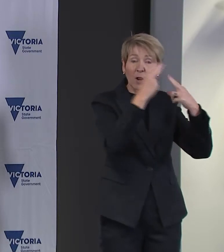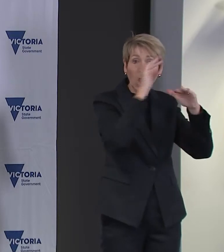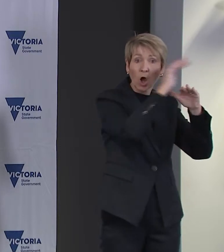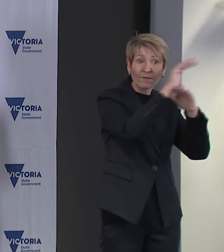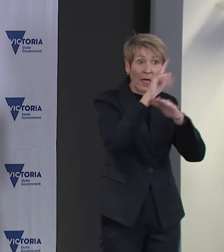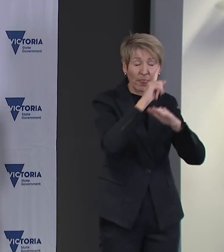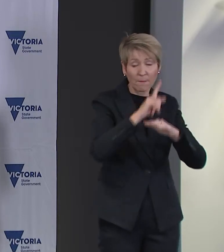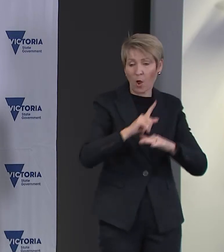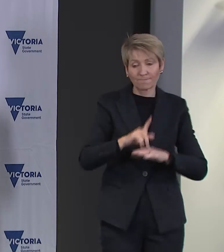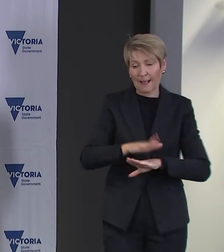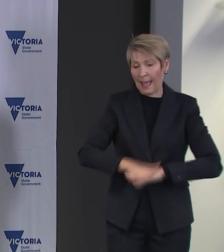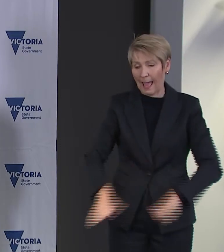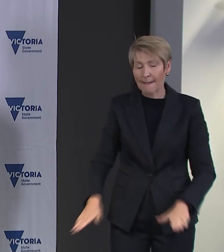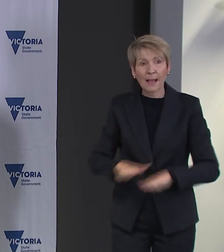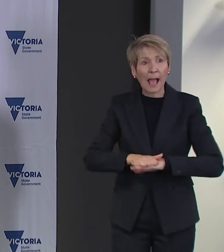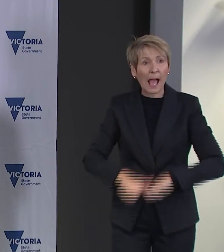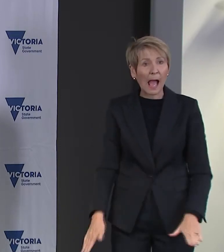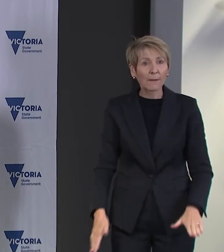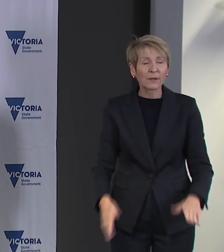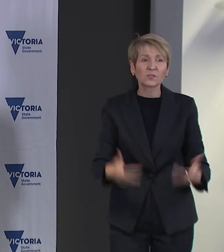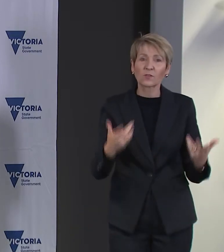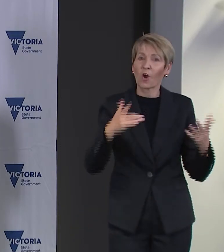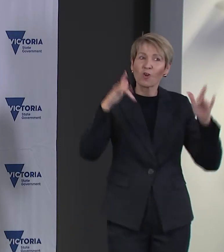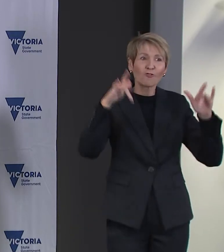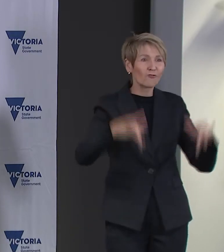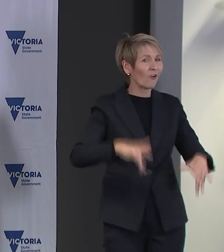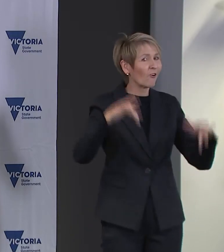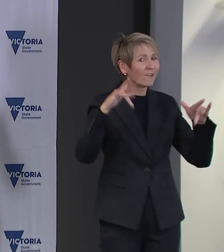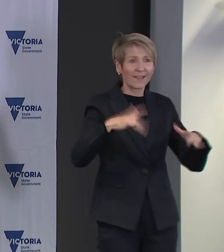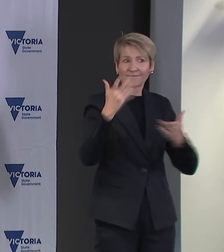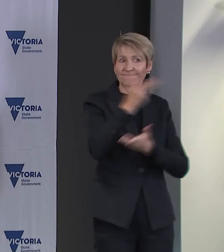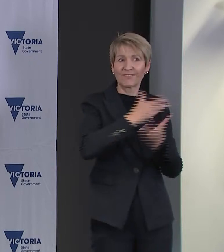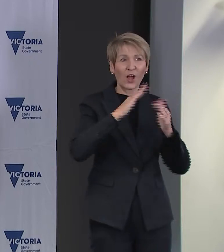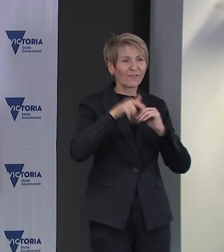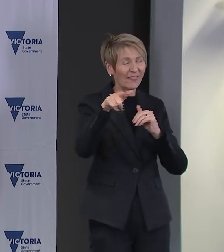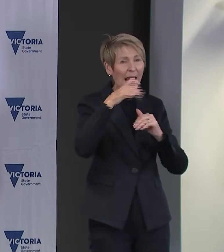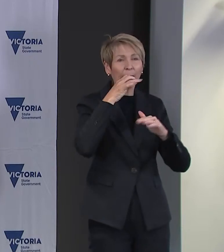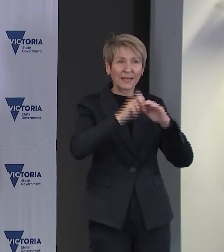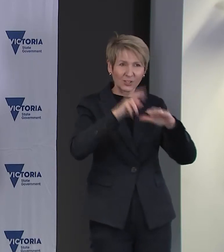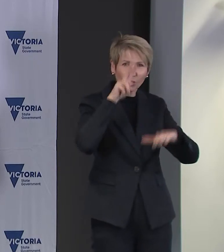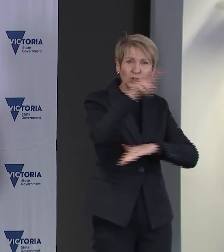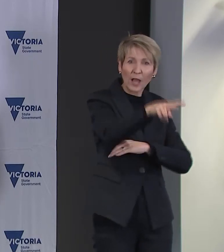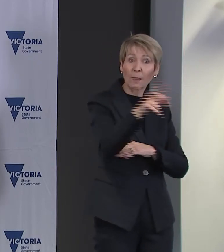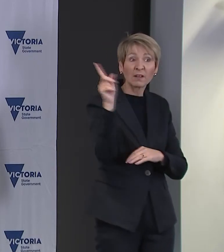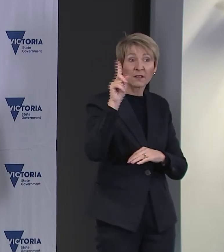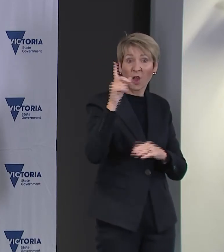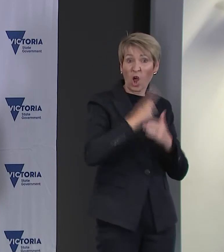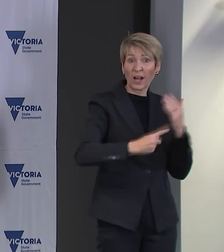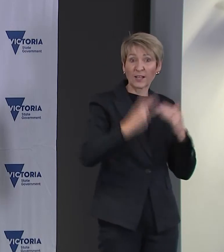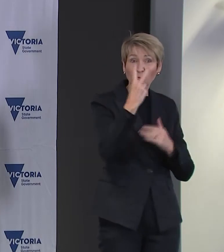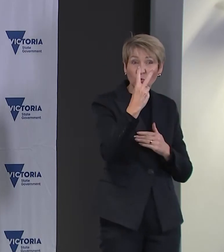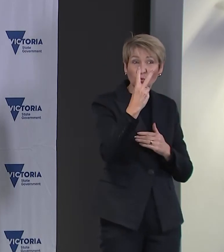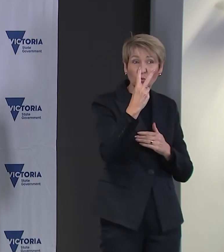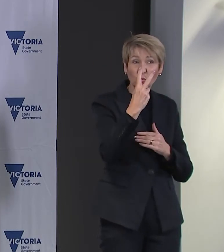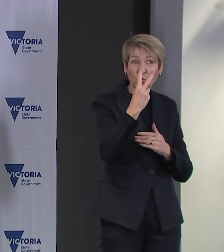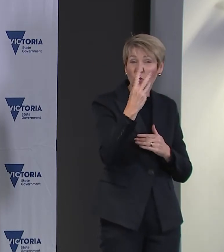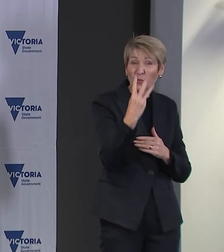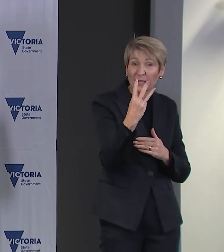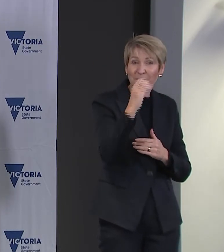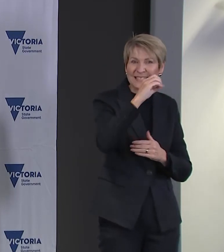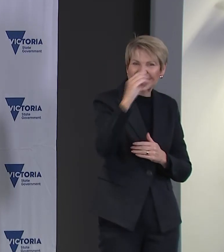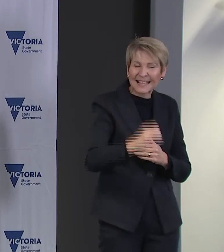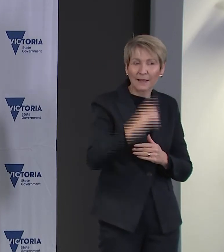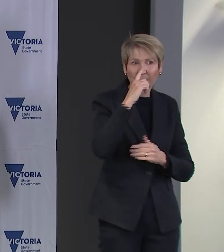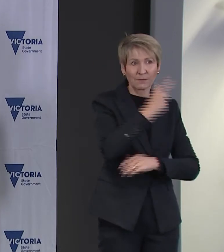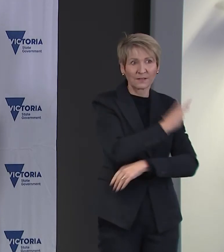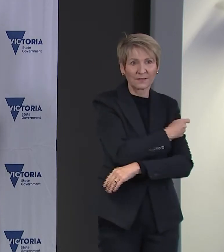at the moment, I think it's between 2 and 3% of us are fully vaccinated. And just for clarity, you said less than 5